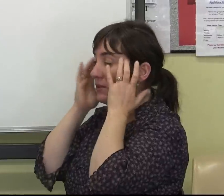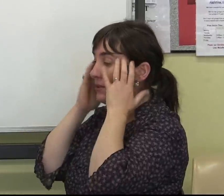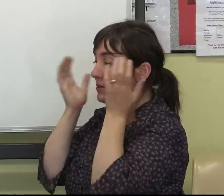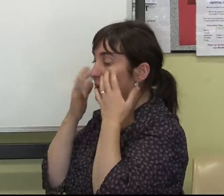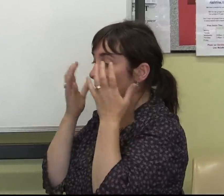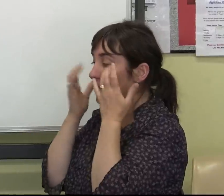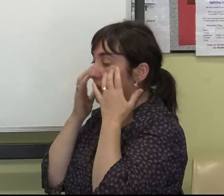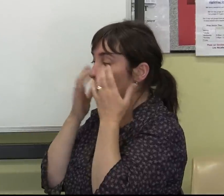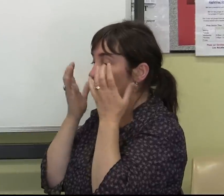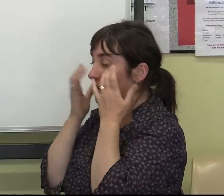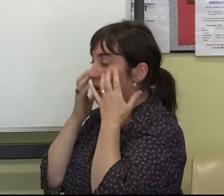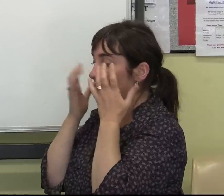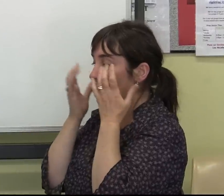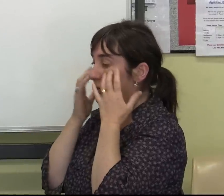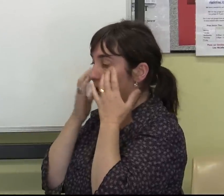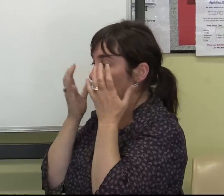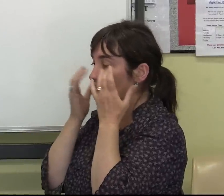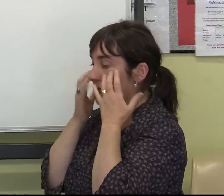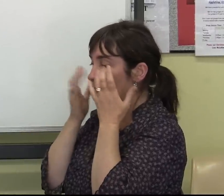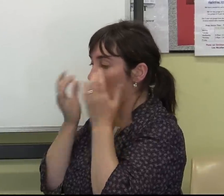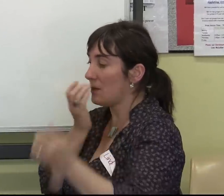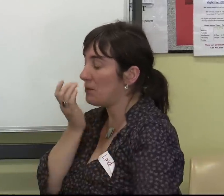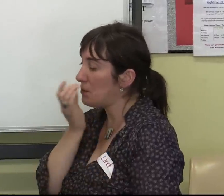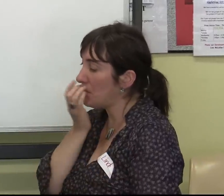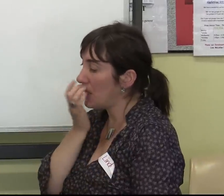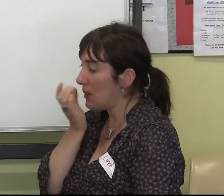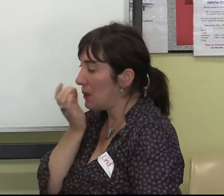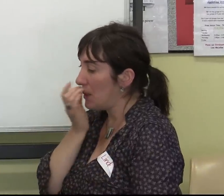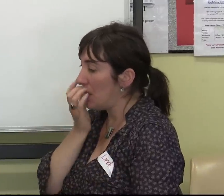Is that blocking thing just there? What does this remind me of?